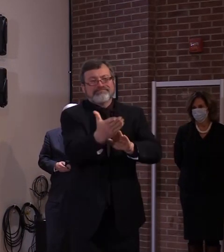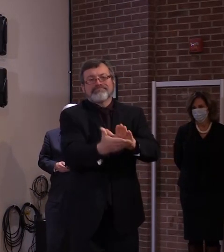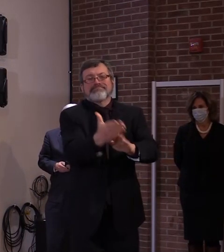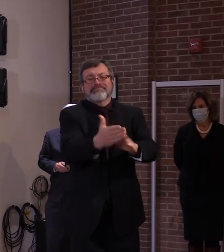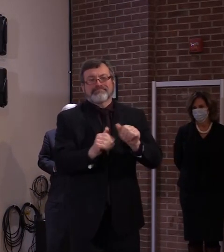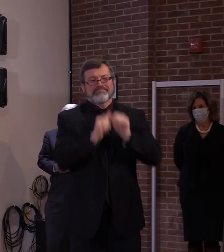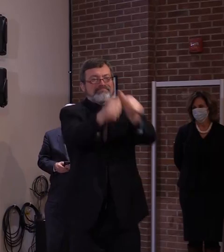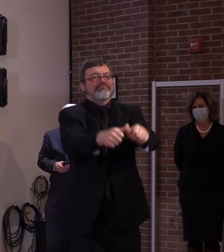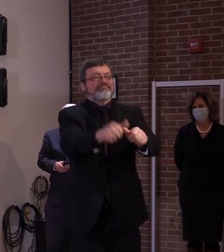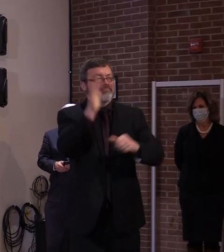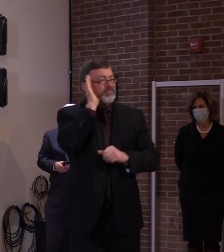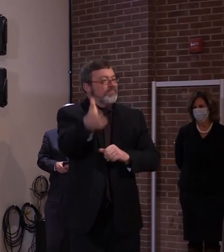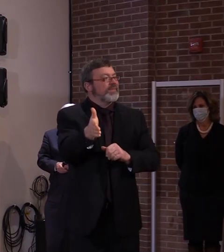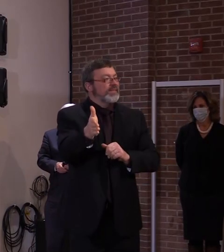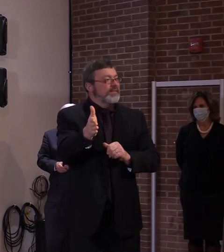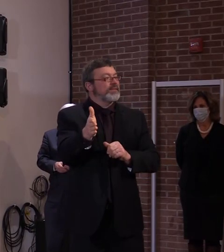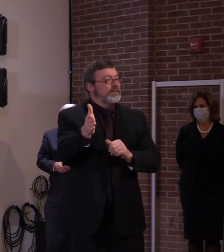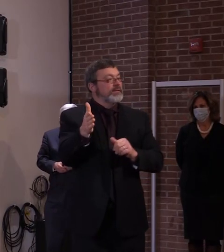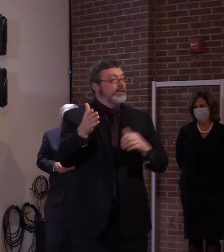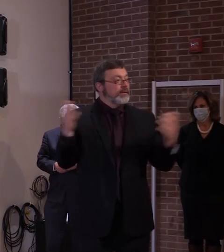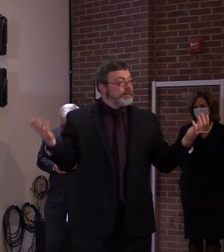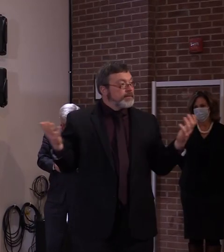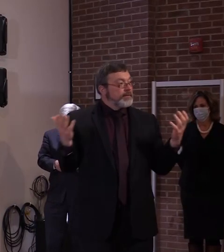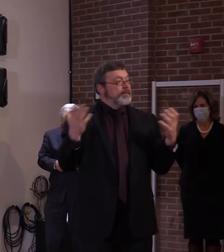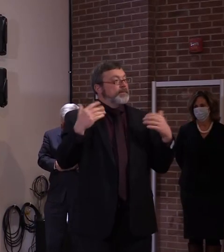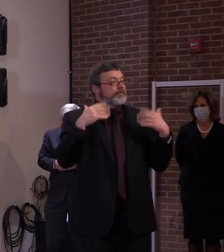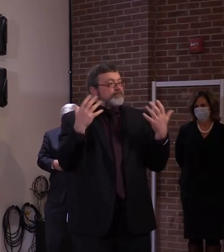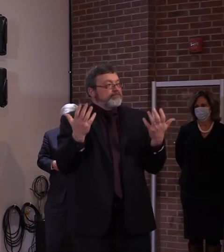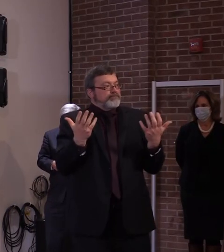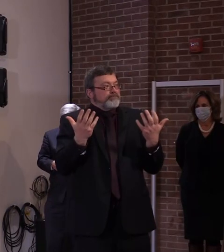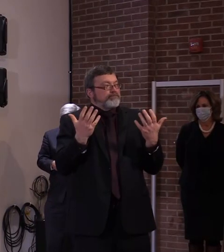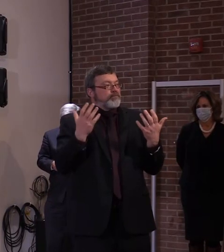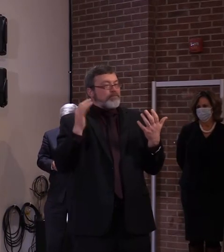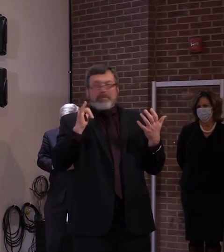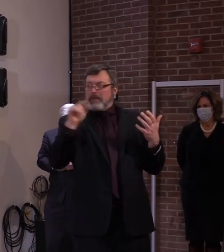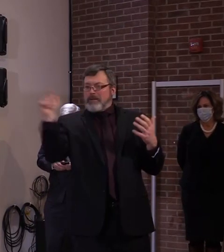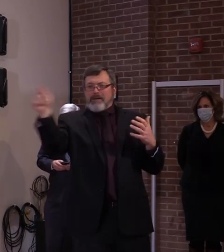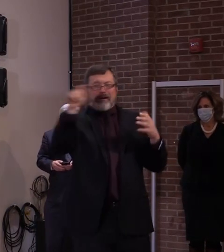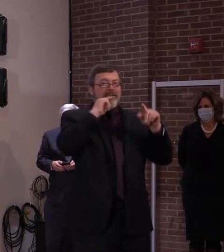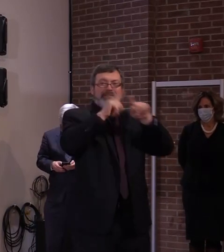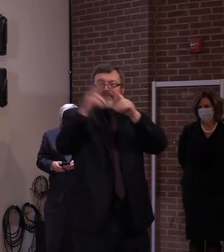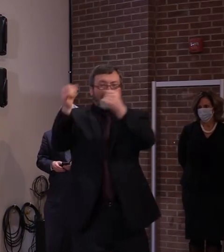We have a wide, vast group that have gotten